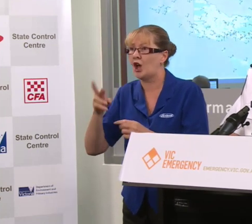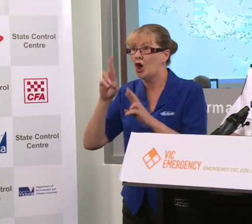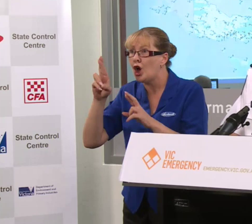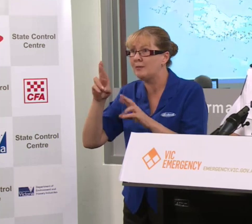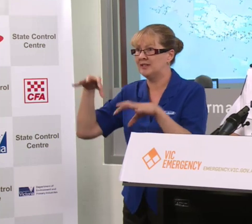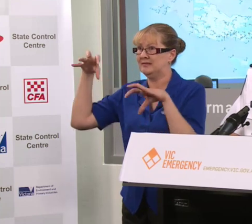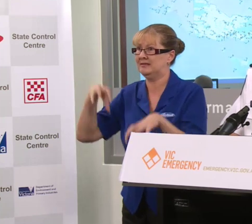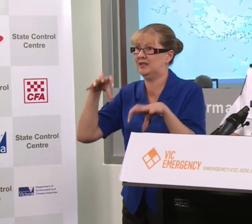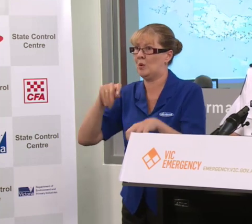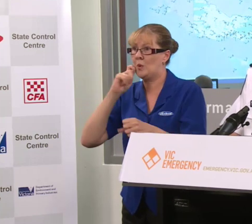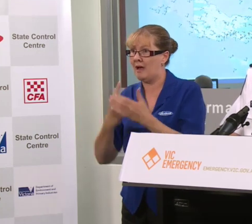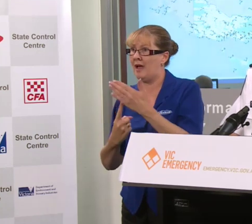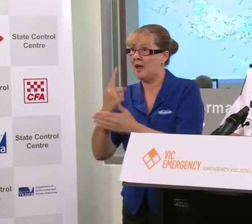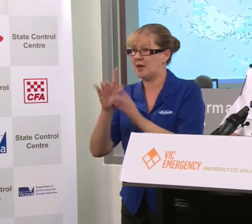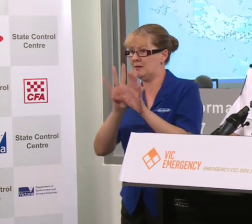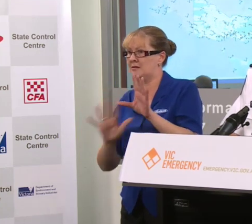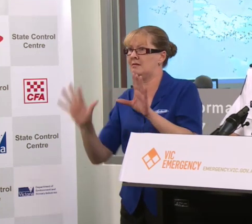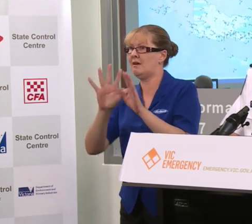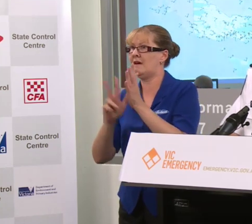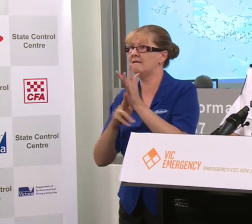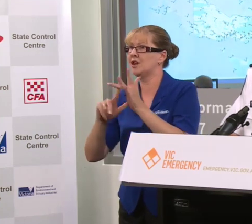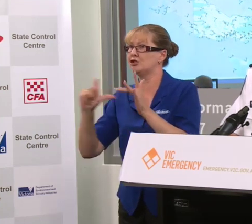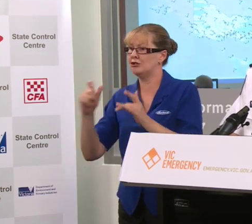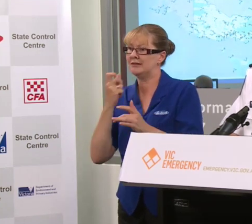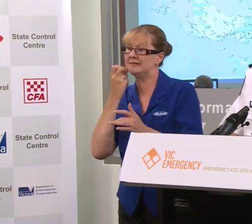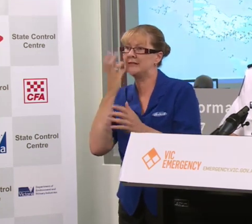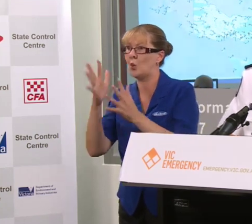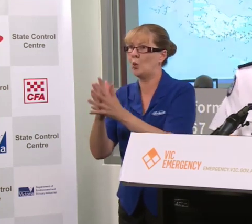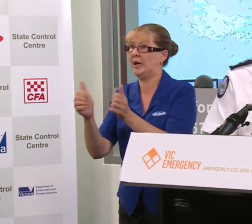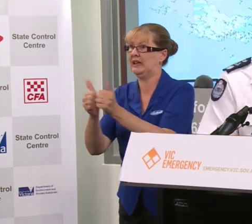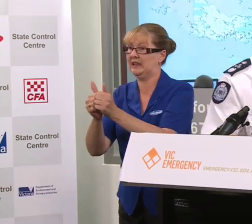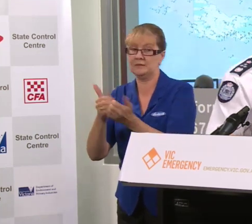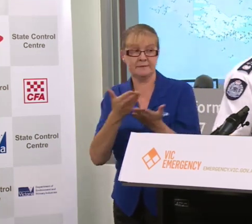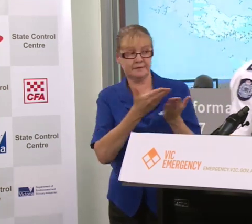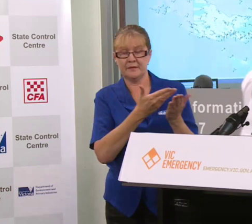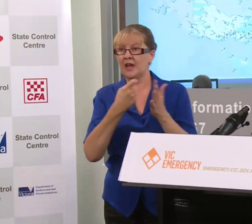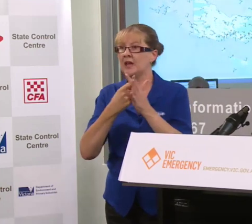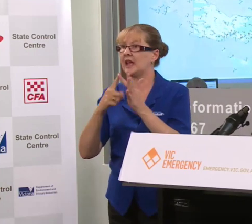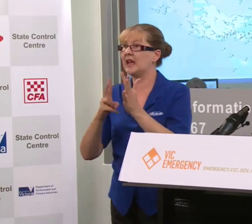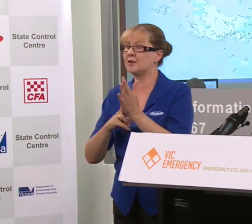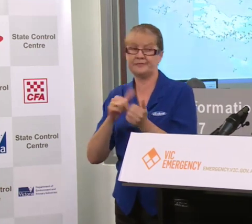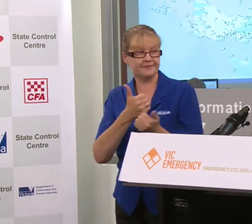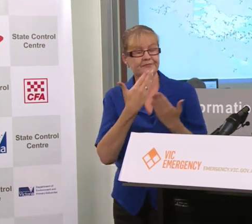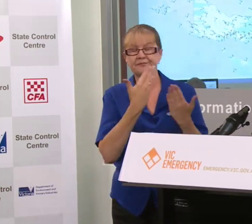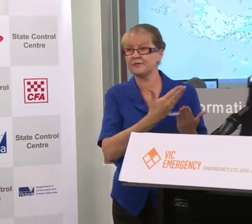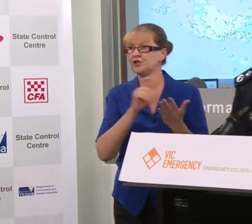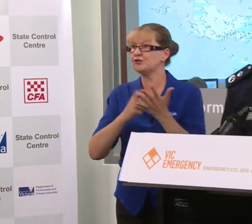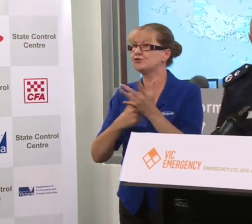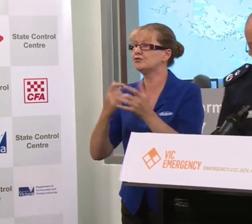occurs in the Victorian landscape over the weekend. Ken. Thanks, Craig.